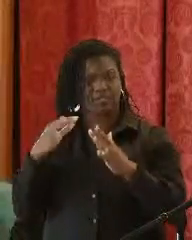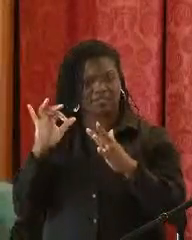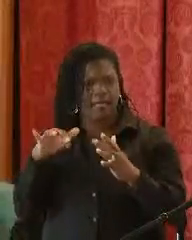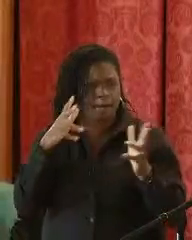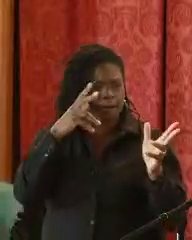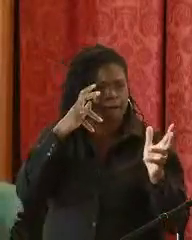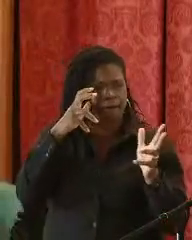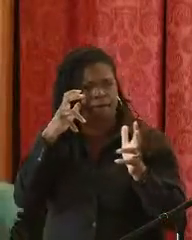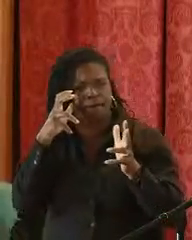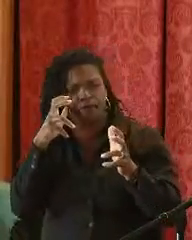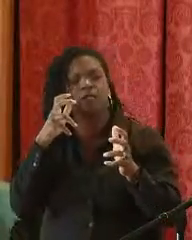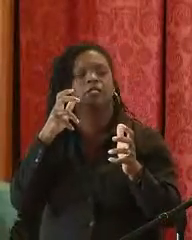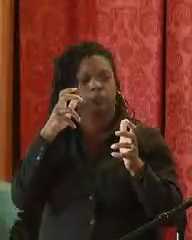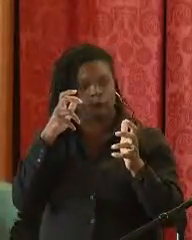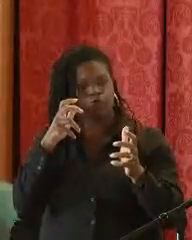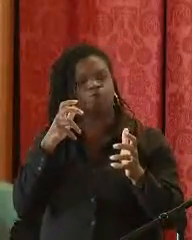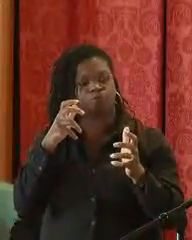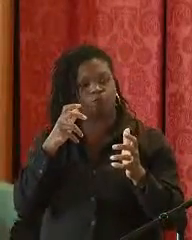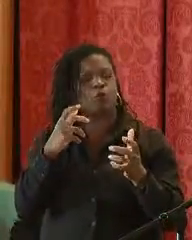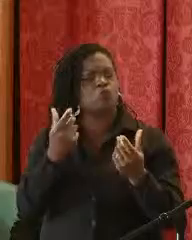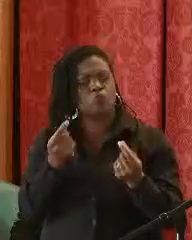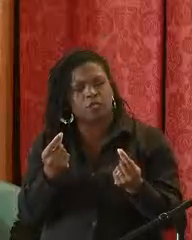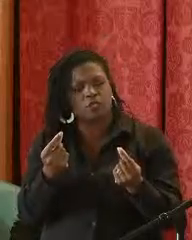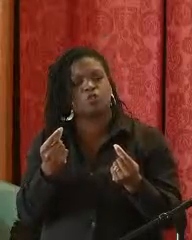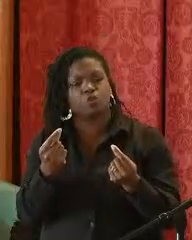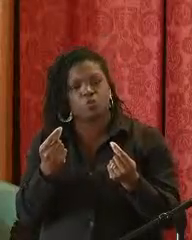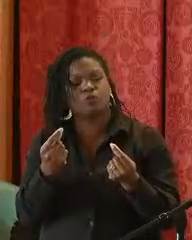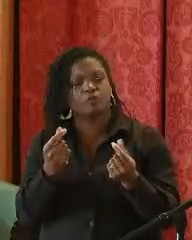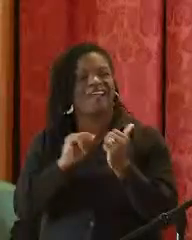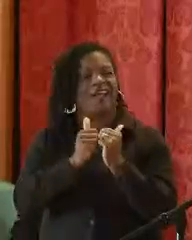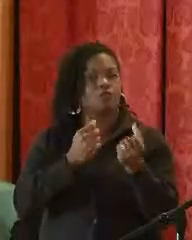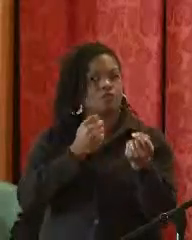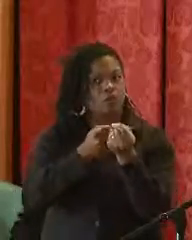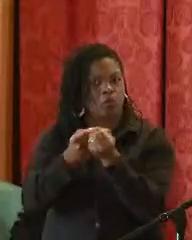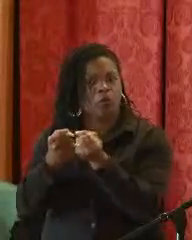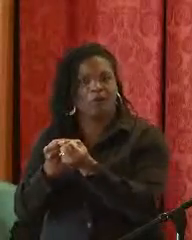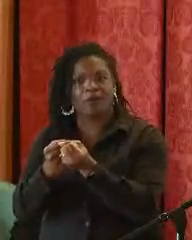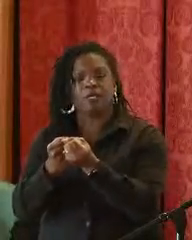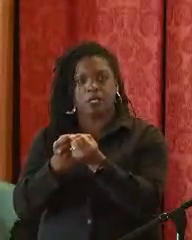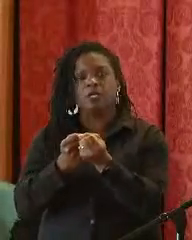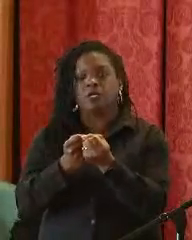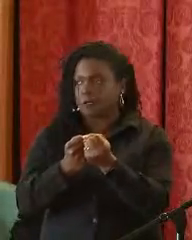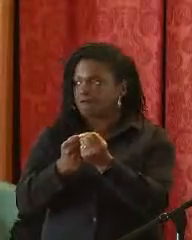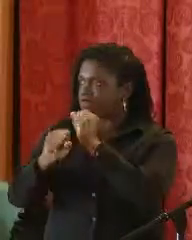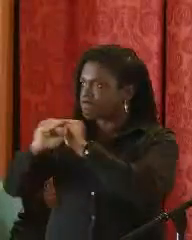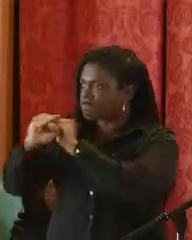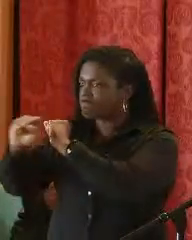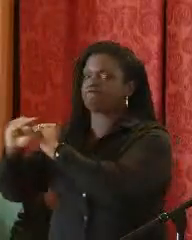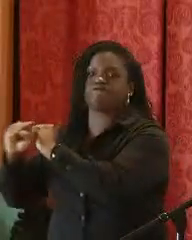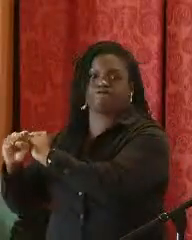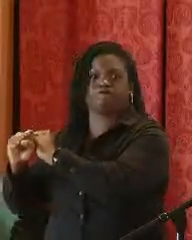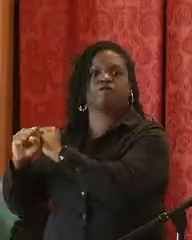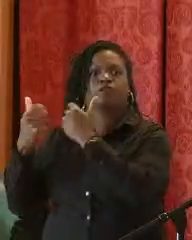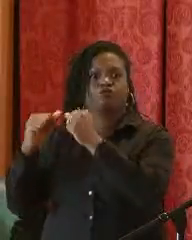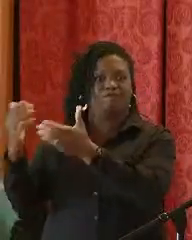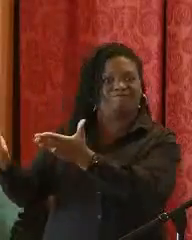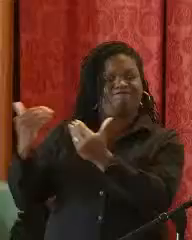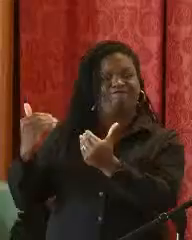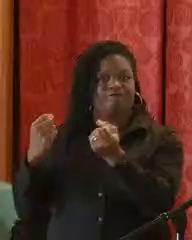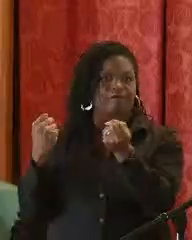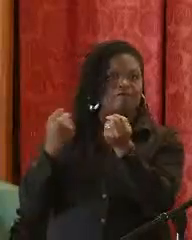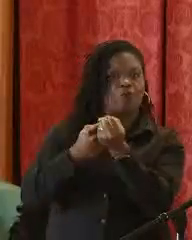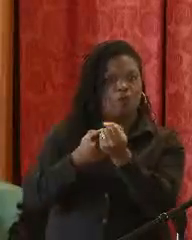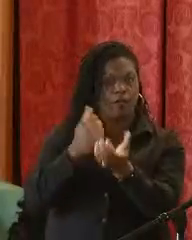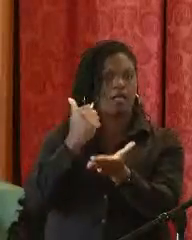Facilitating understanding of all sides of an issue, and then advocating for the very best opportunities and services